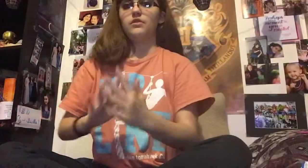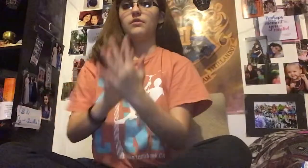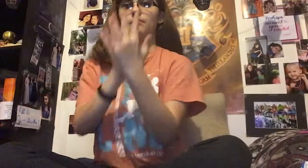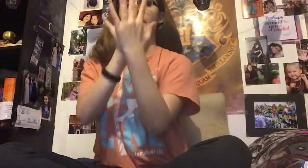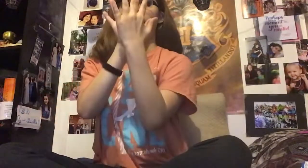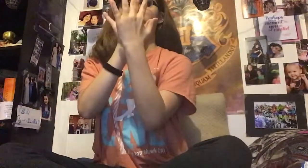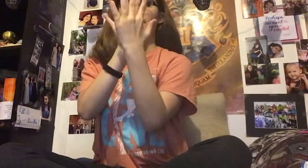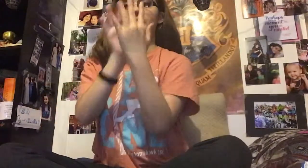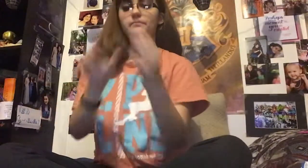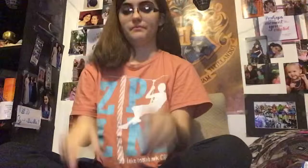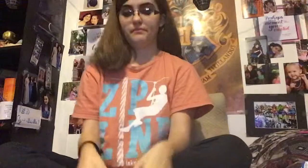Bam.